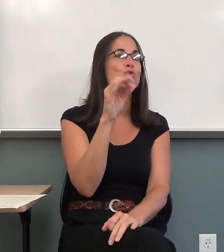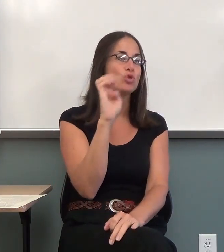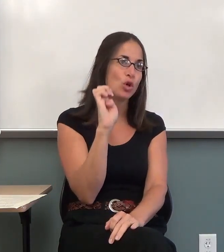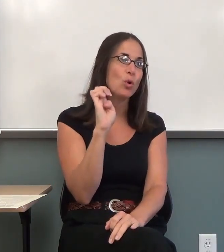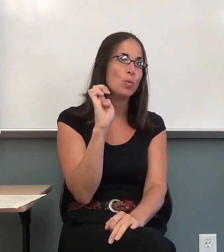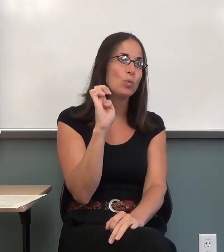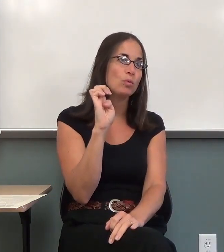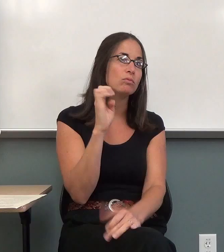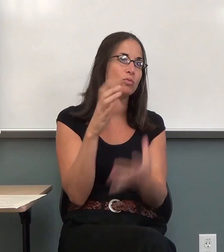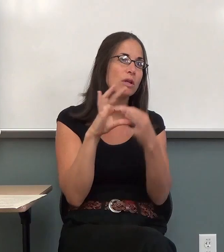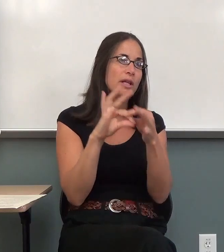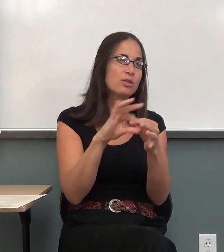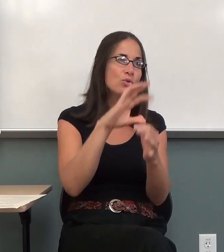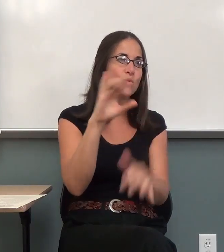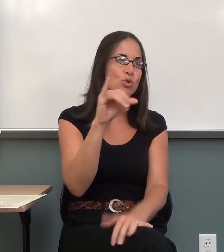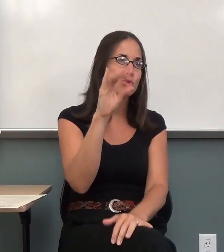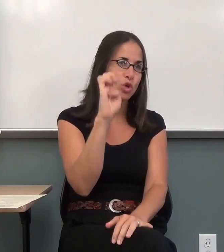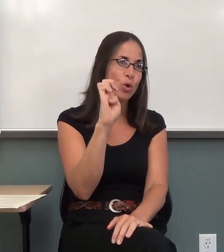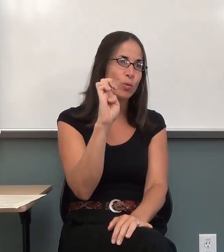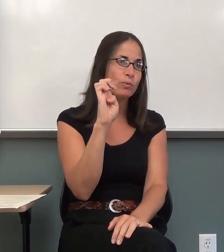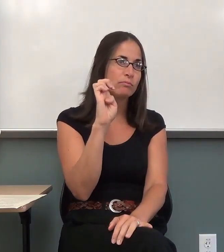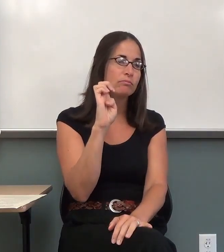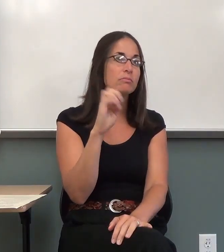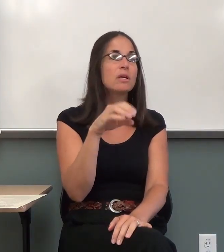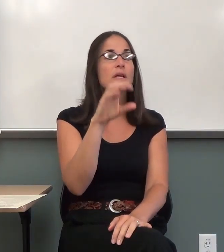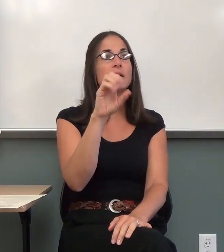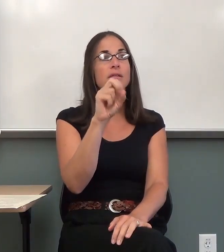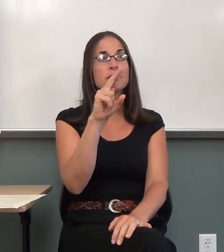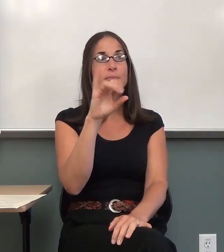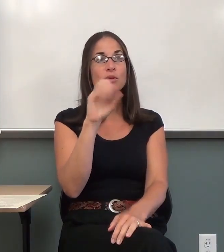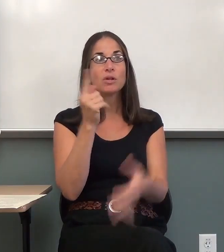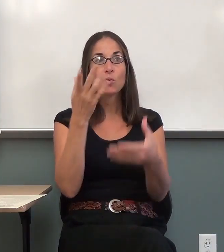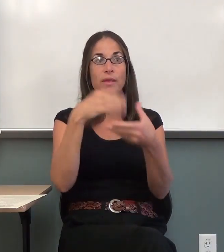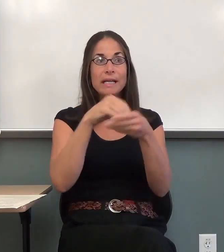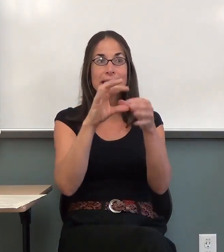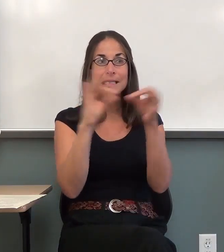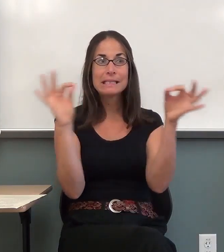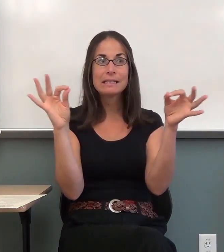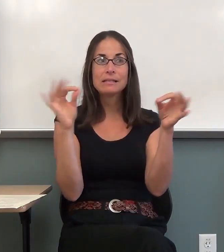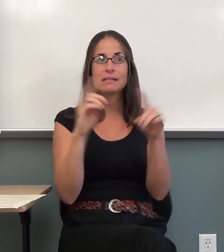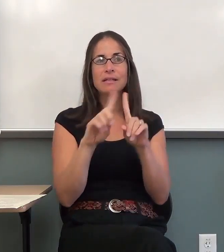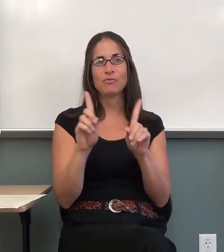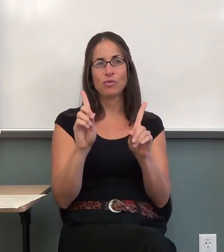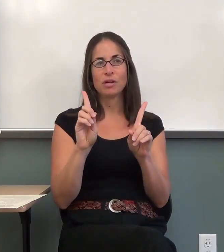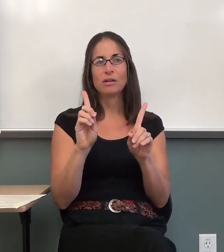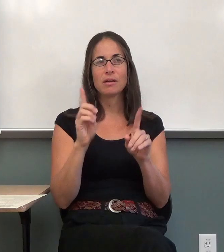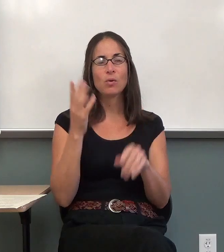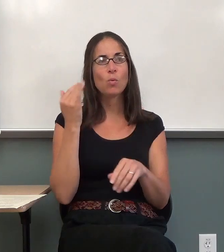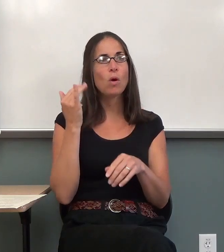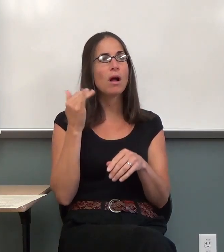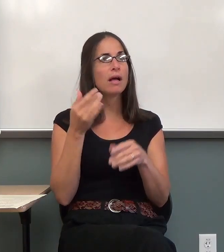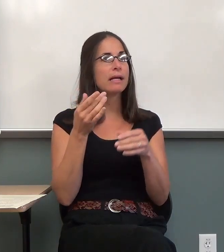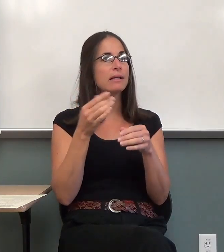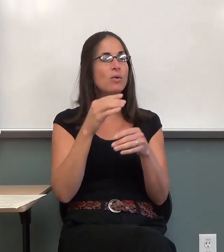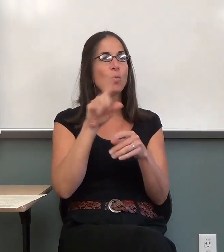Joe. Okay. Now, subject in a sentence is something different because it's just a singular